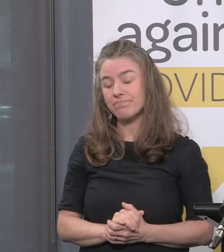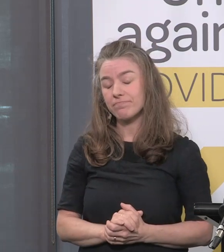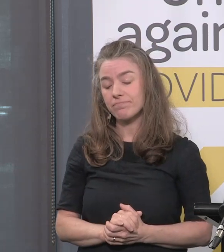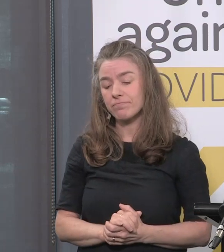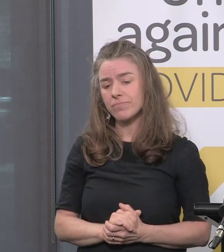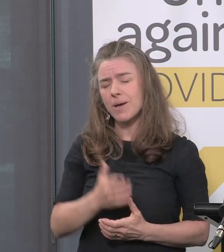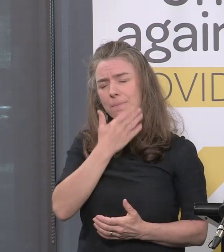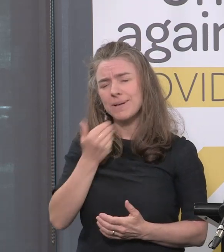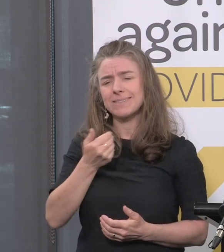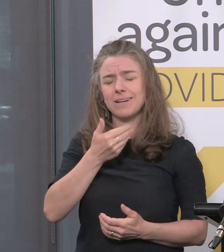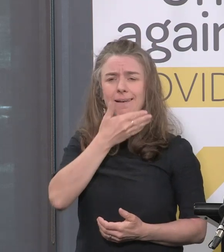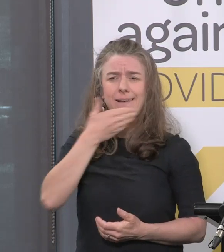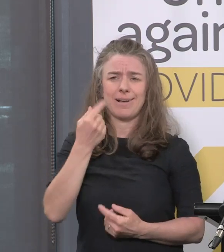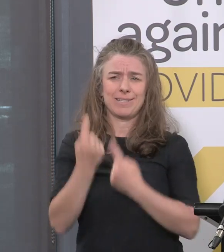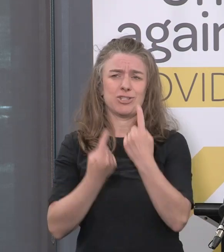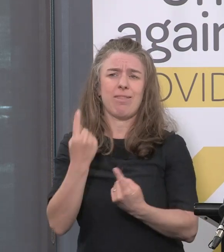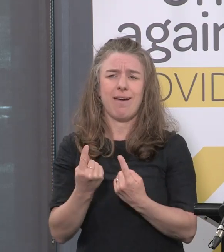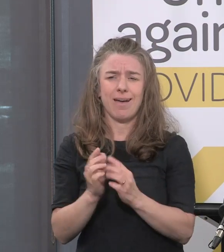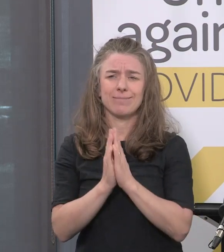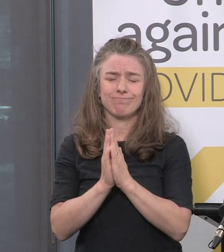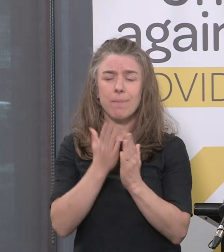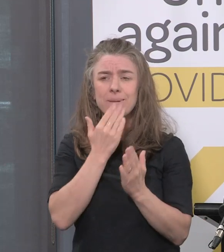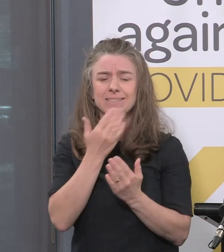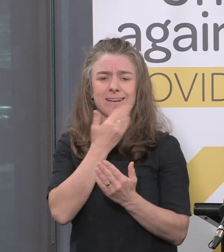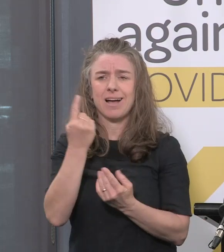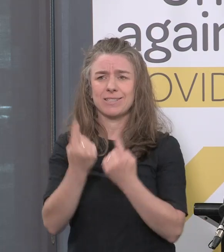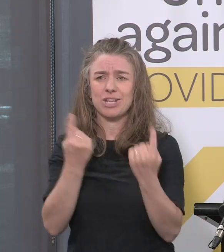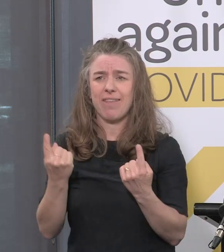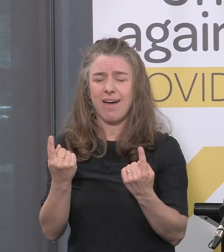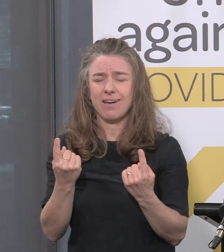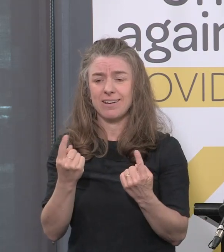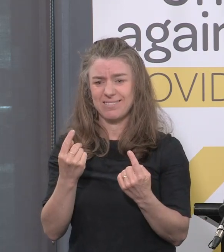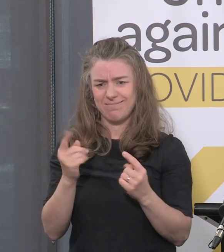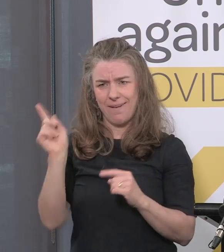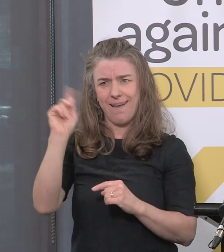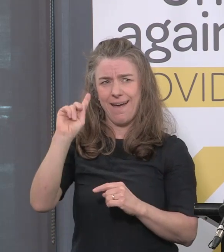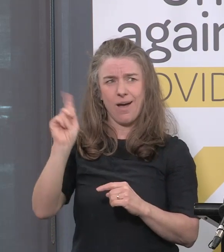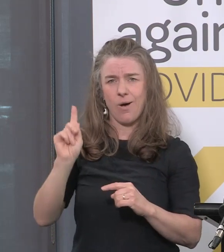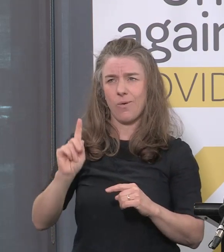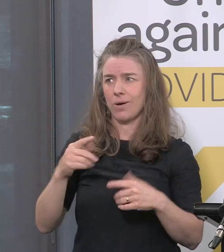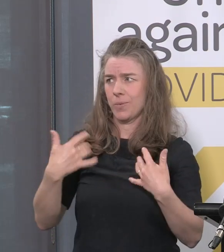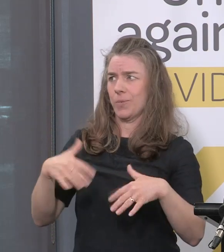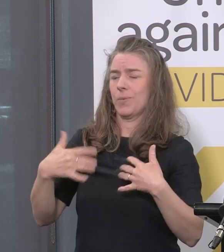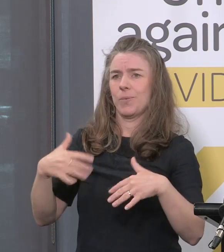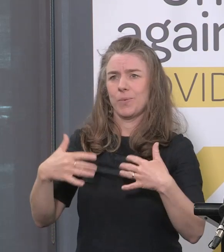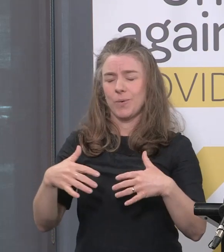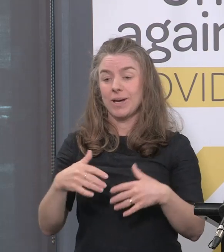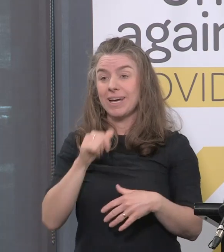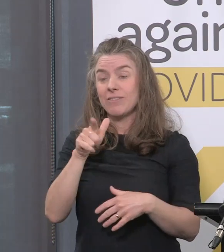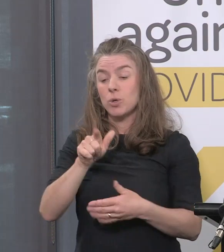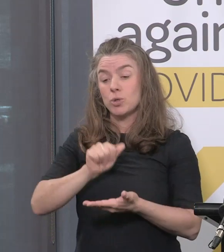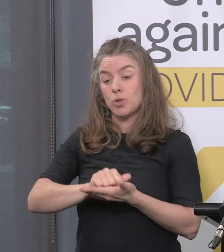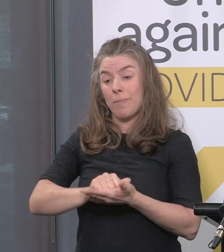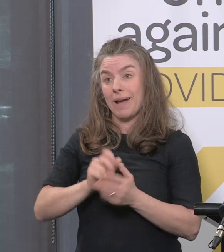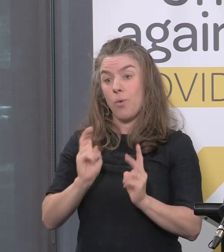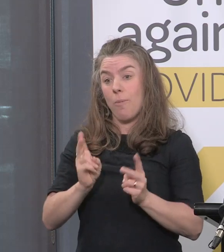Let's be kind to one another. These are unprecedented times, and shopping normally takes the pressure off